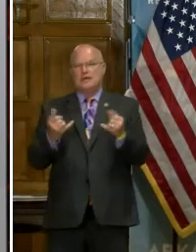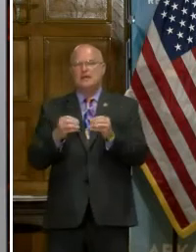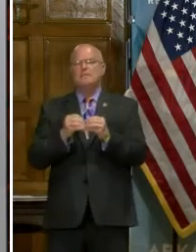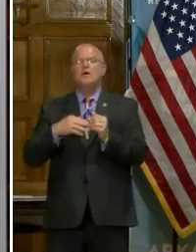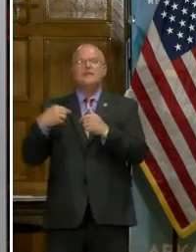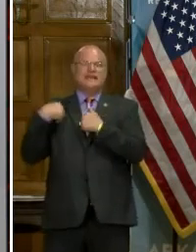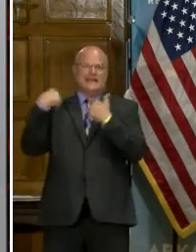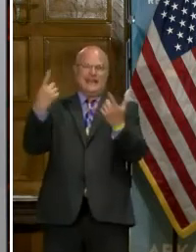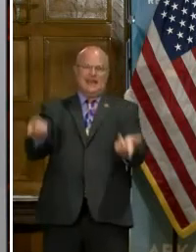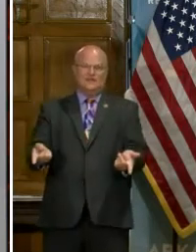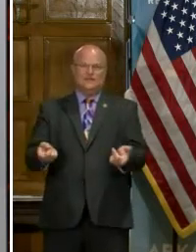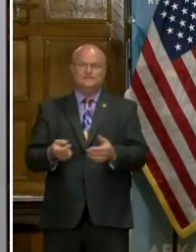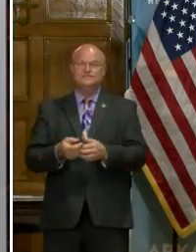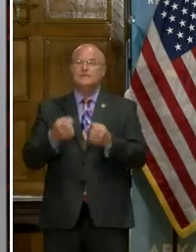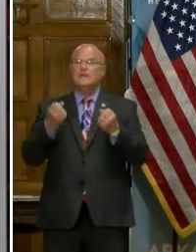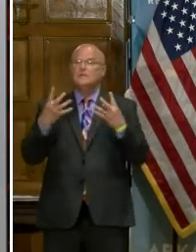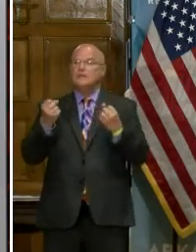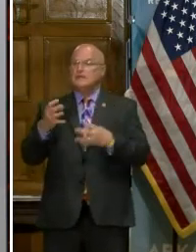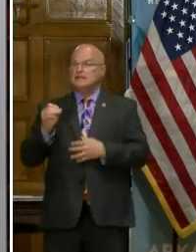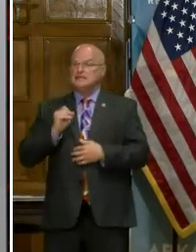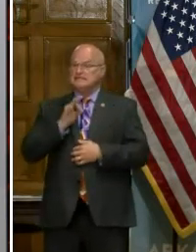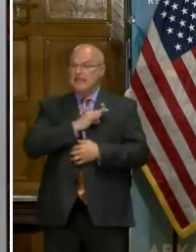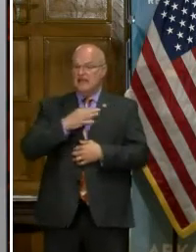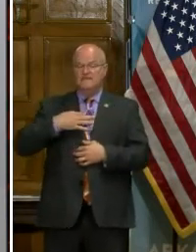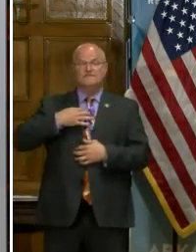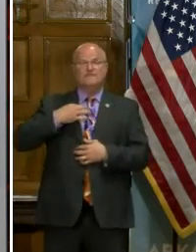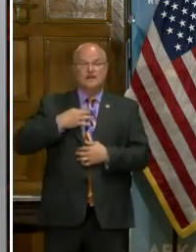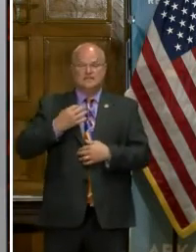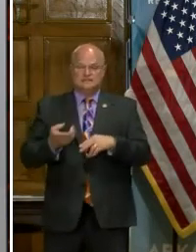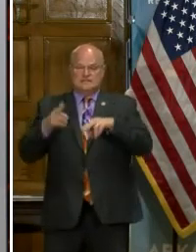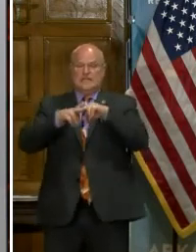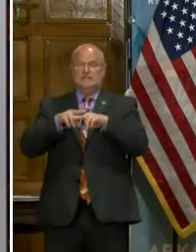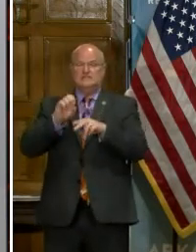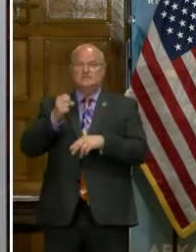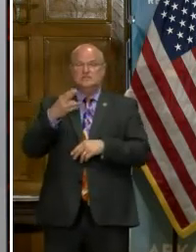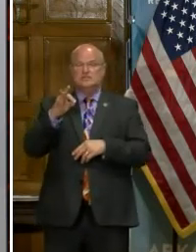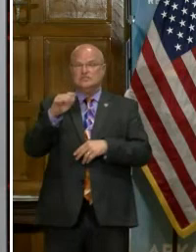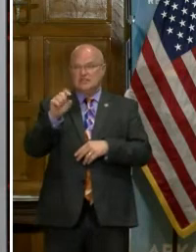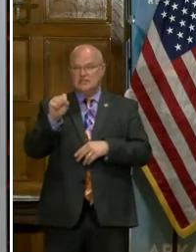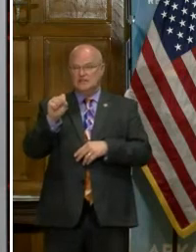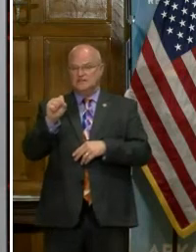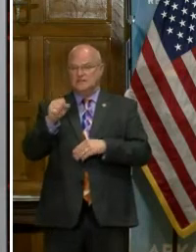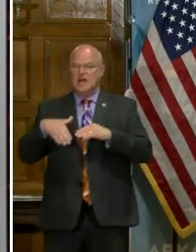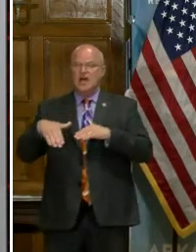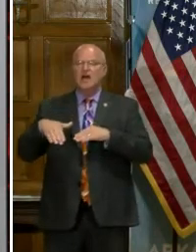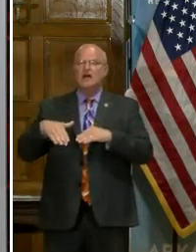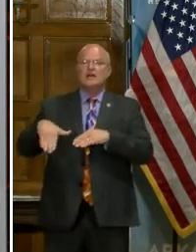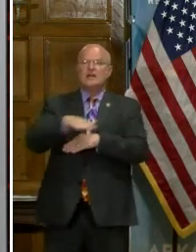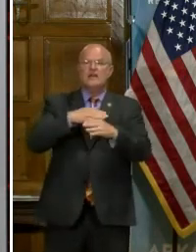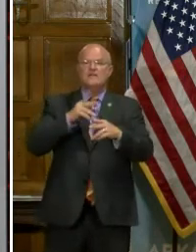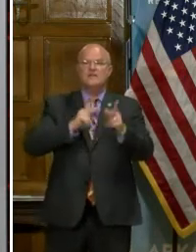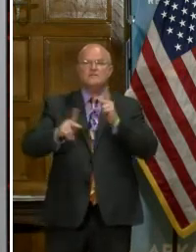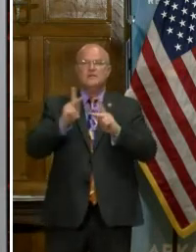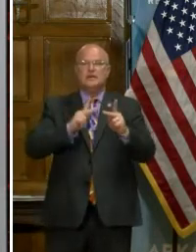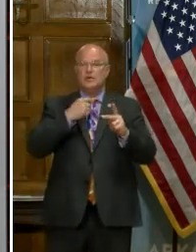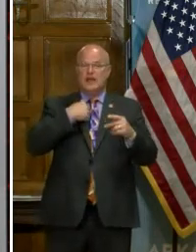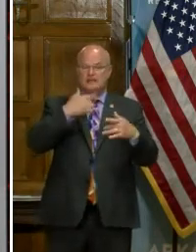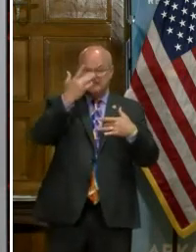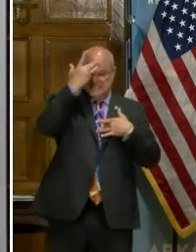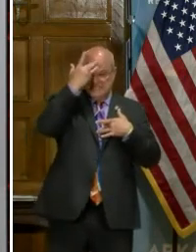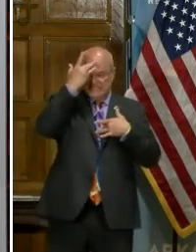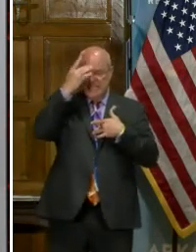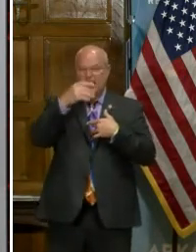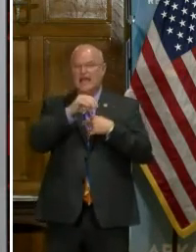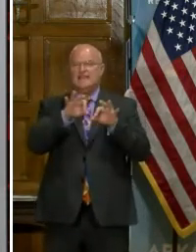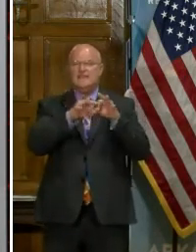ever. Many of our staff members have volunteered for extra shifts during this time, covering for coworkers who might have contracted the virus or